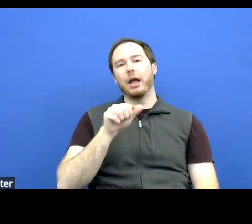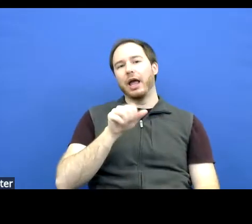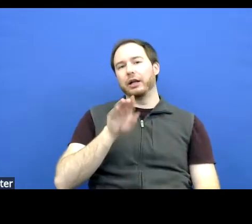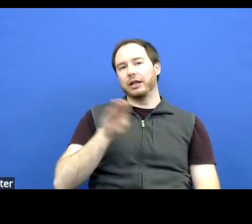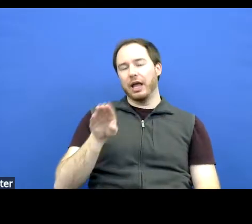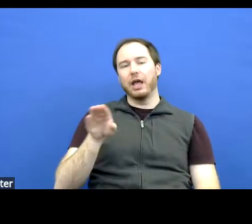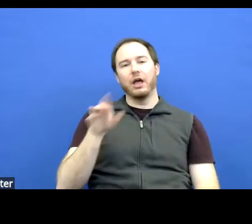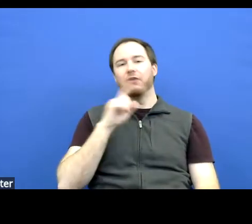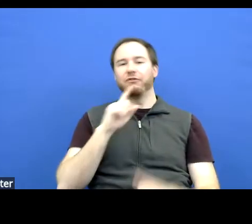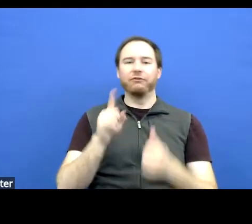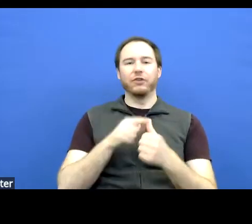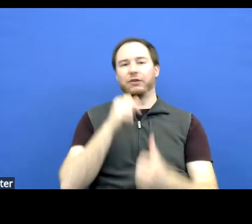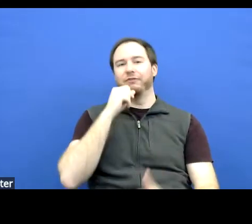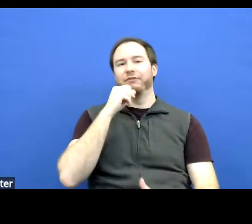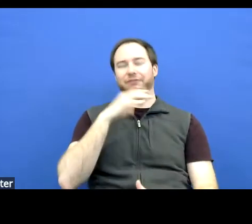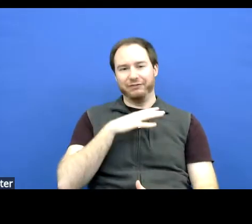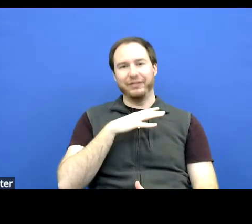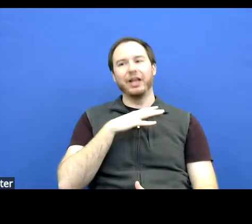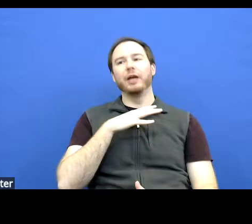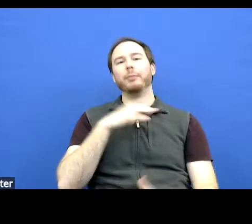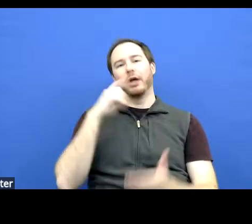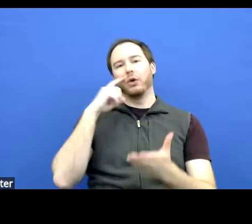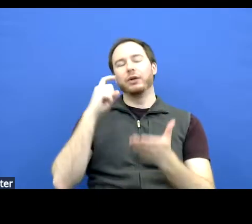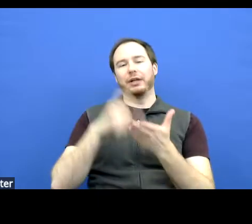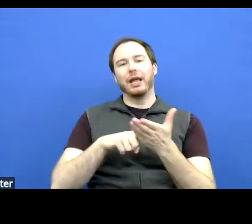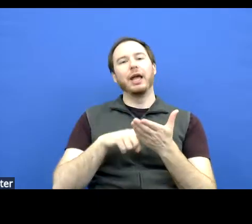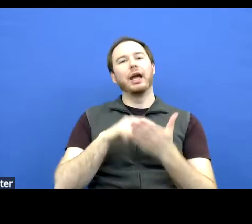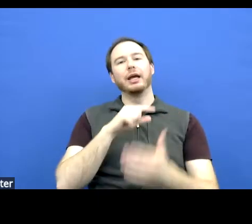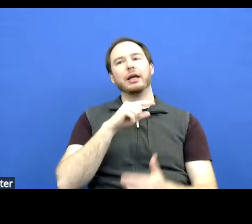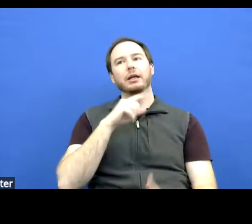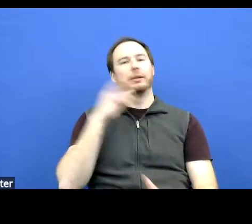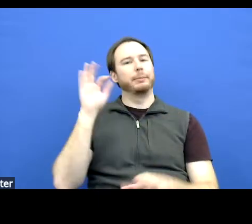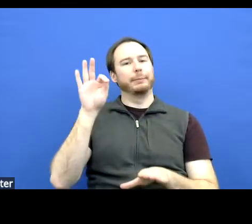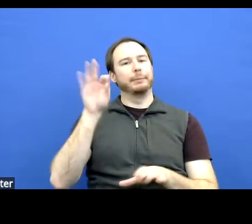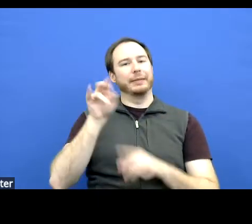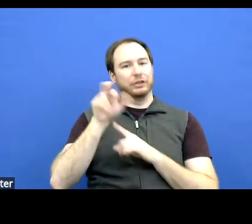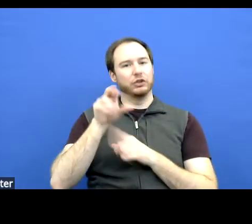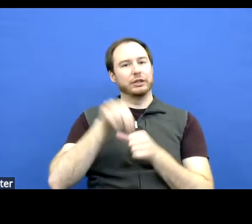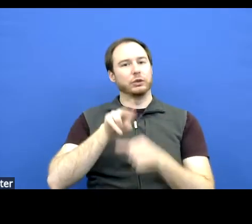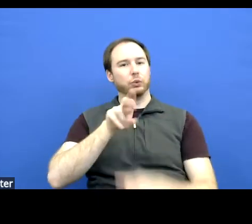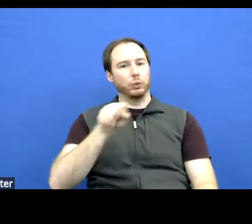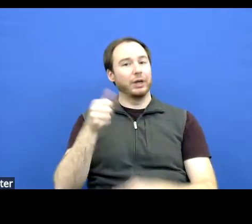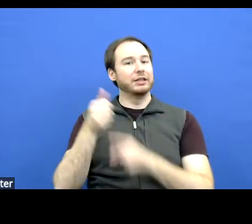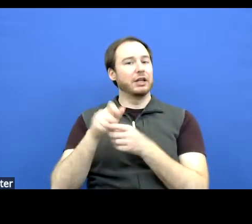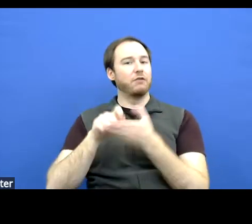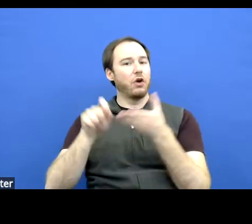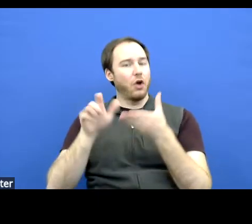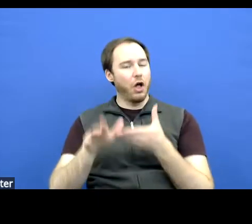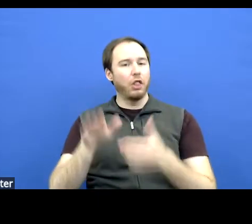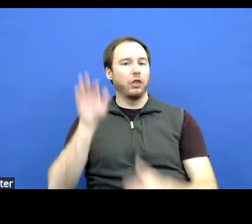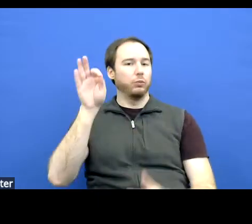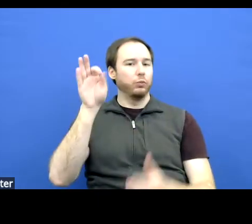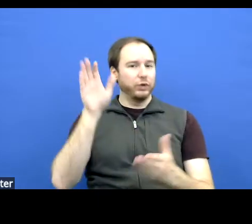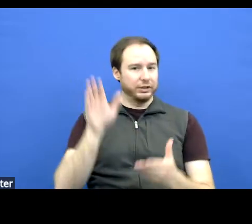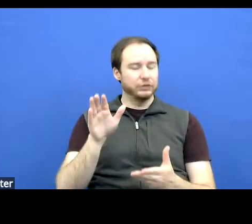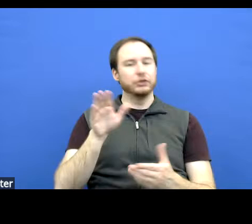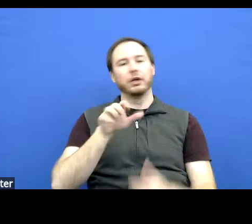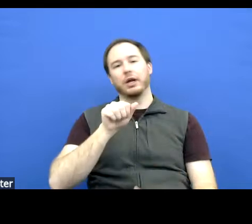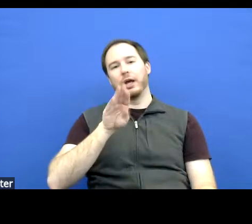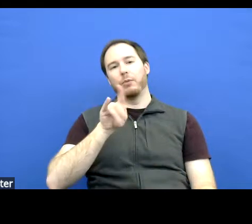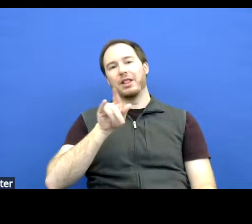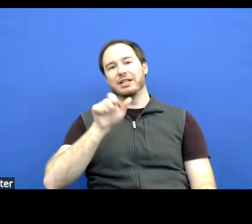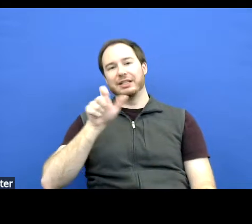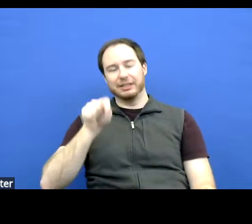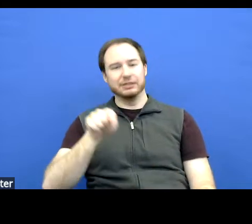first female ordained minister in the United States. She was an author, preacher, an abolitionist,